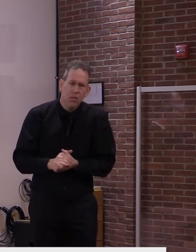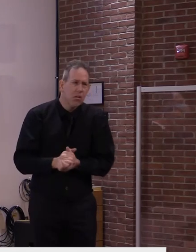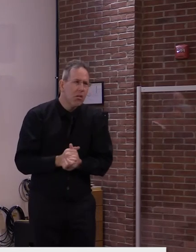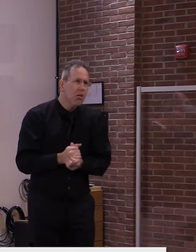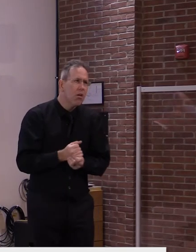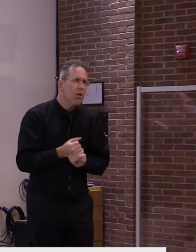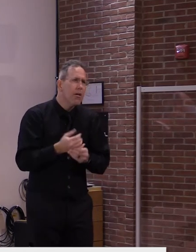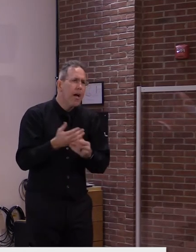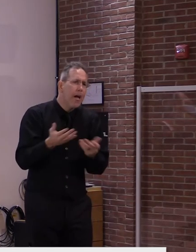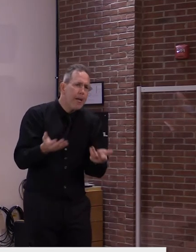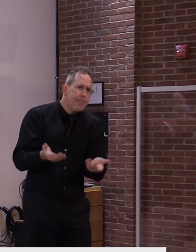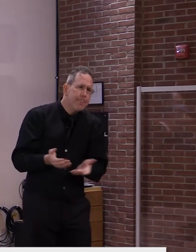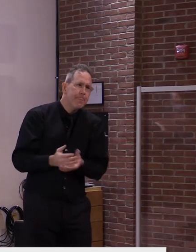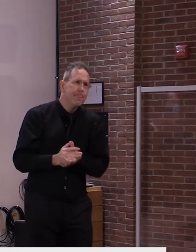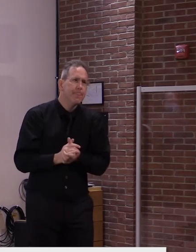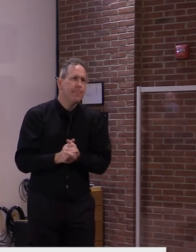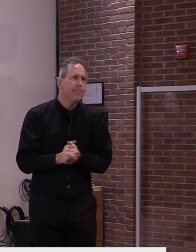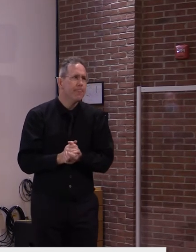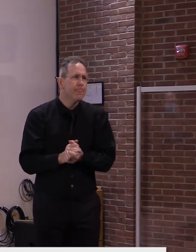about how